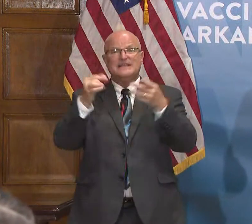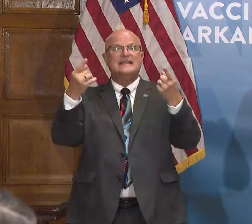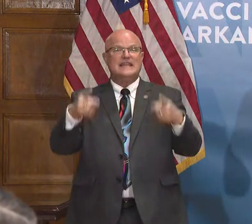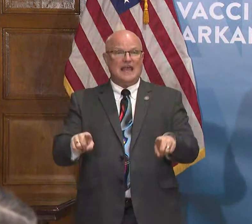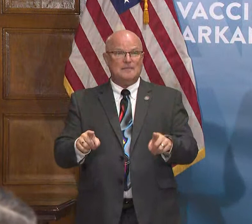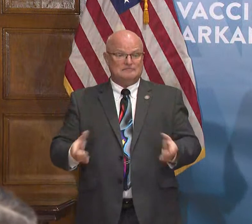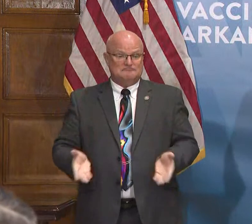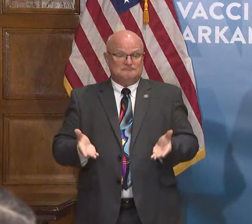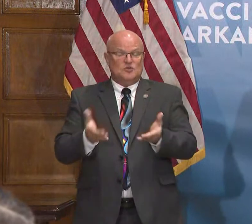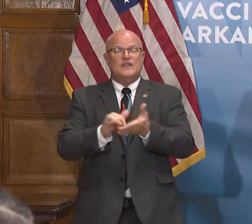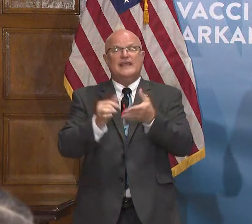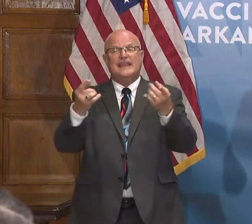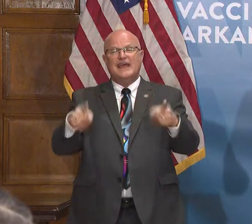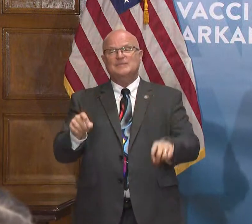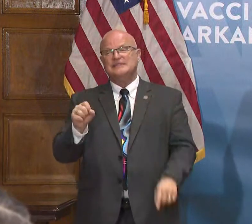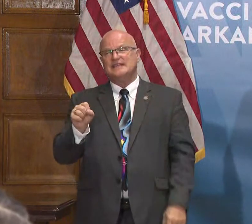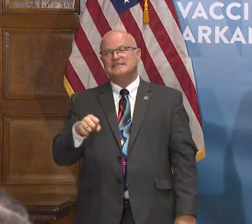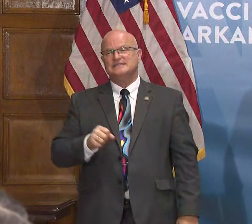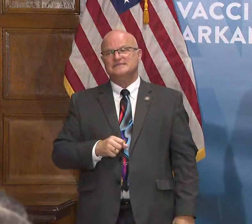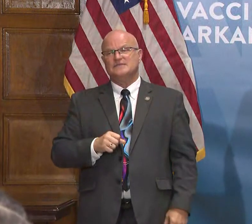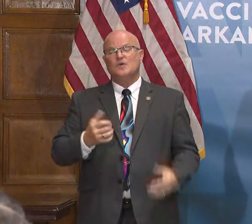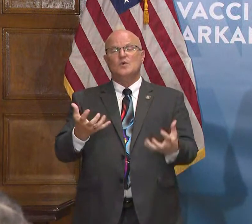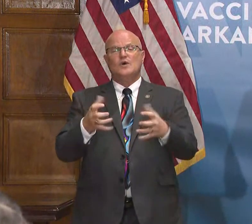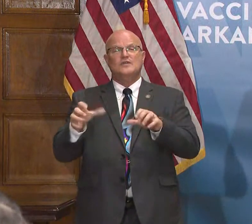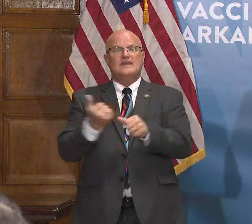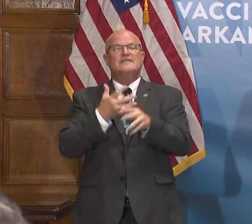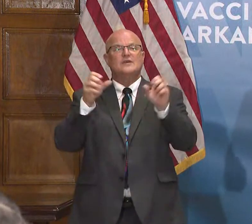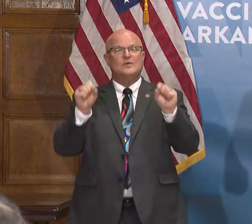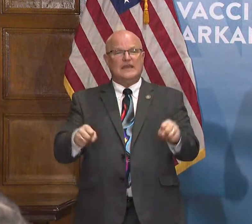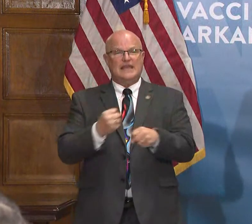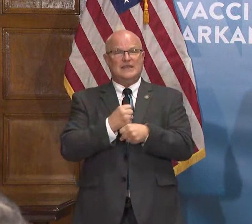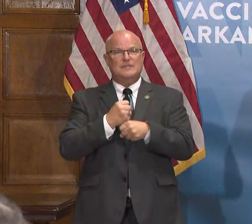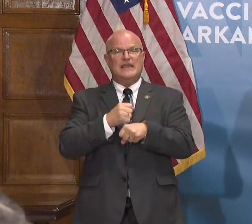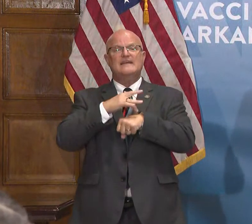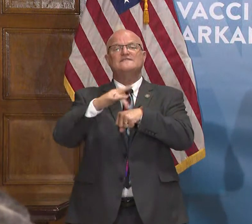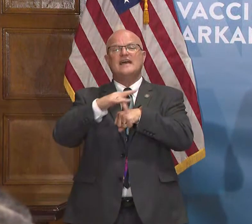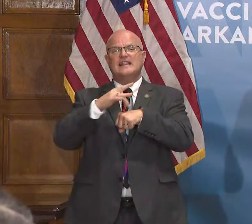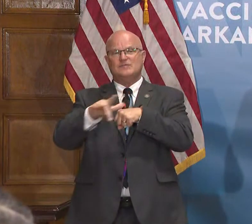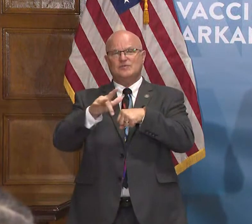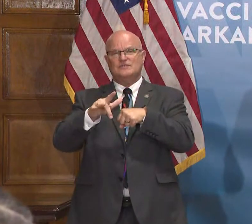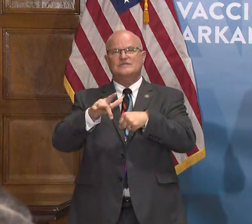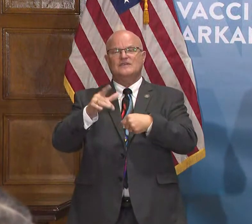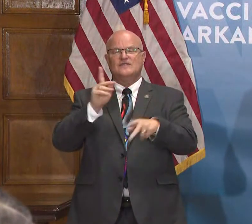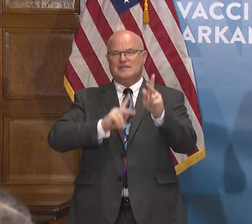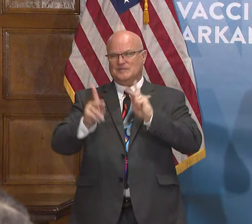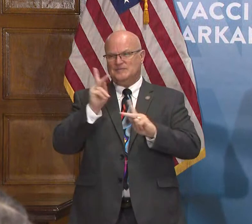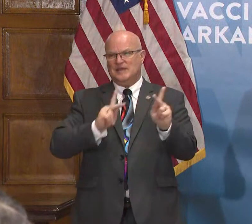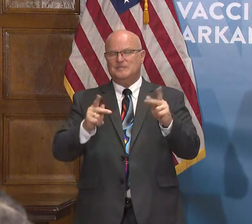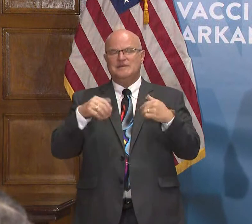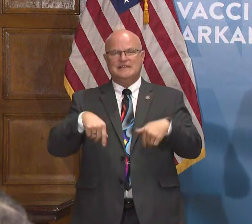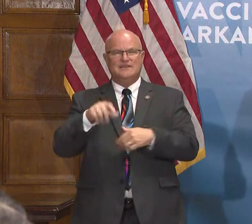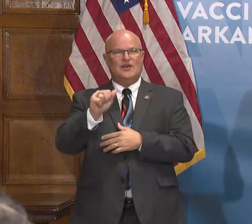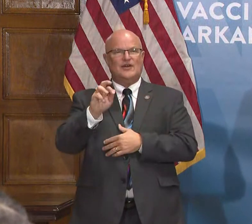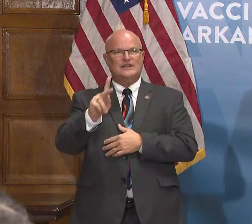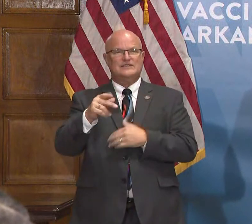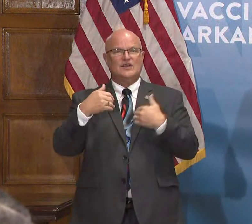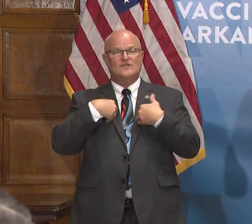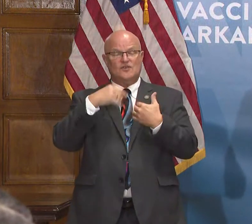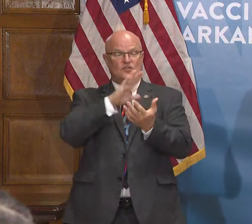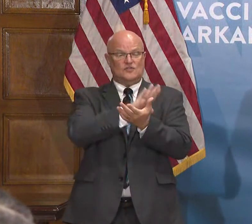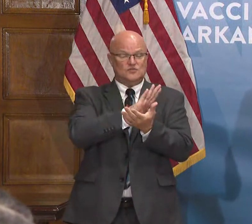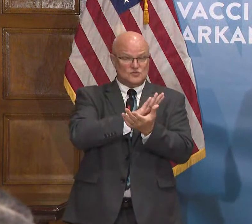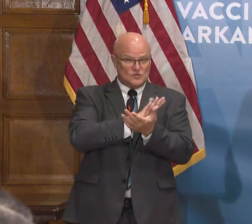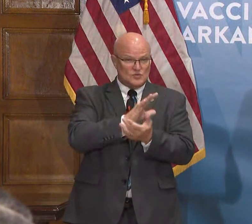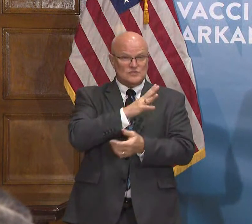happen, and we encourage that to happen. We want to do everything we can to make it as available as possible for the schools